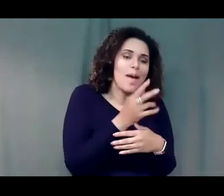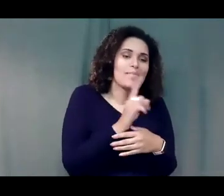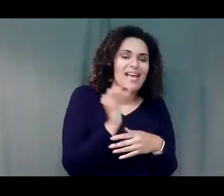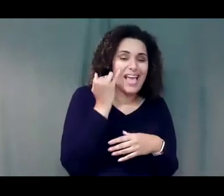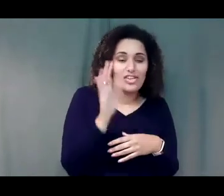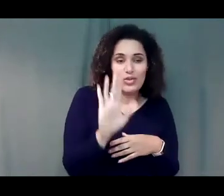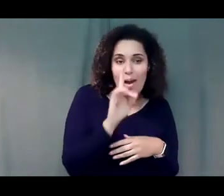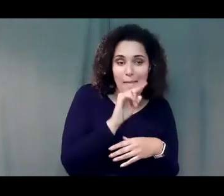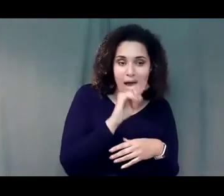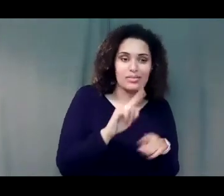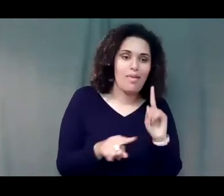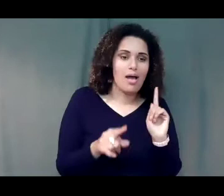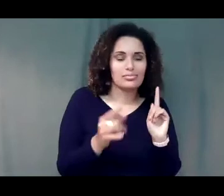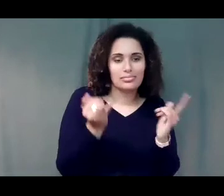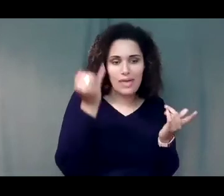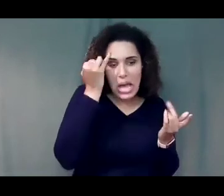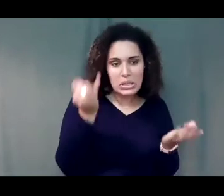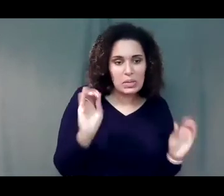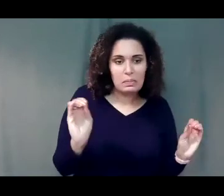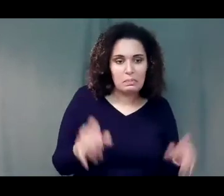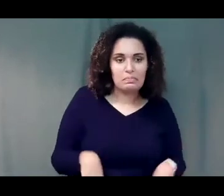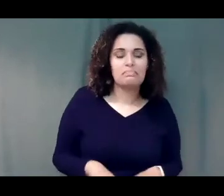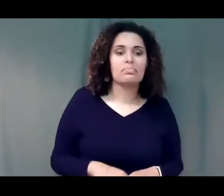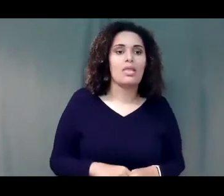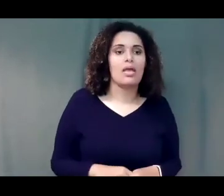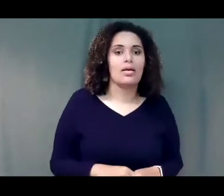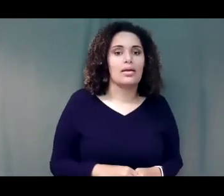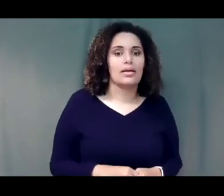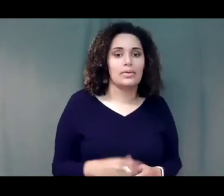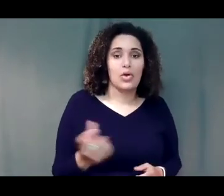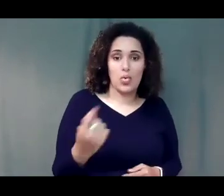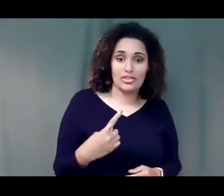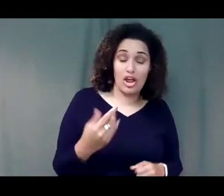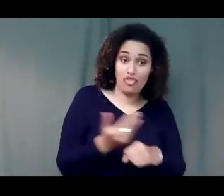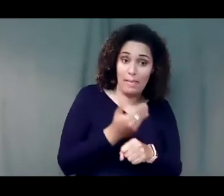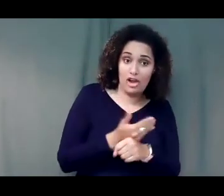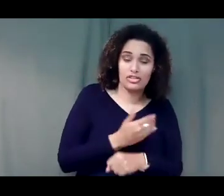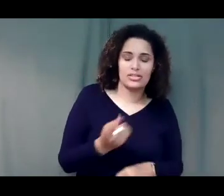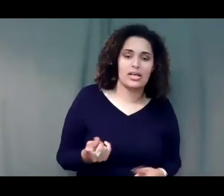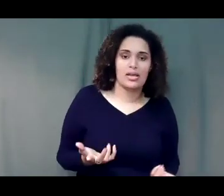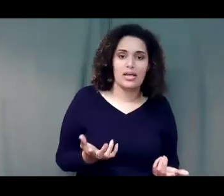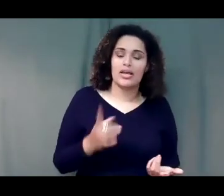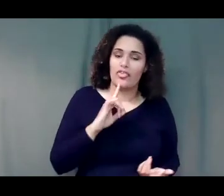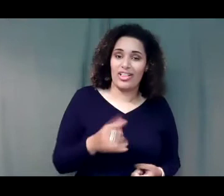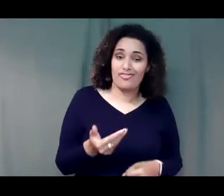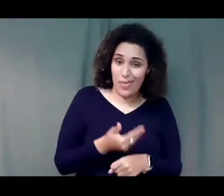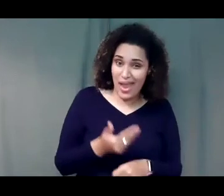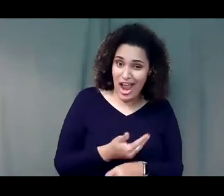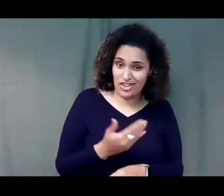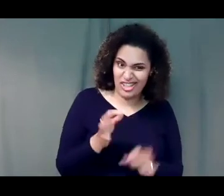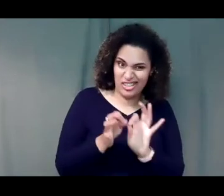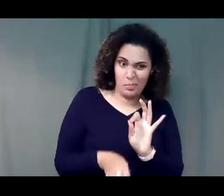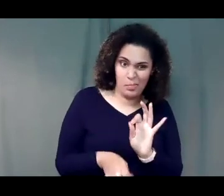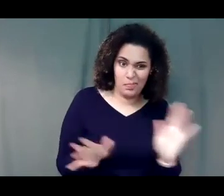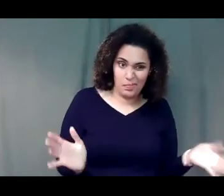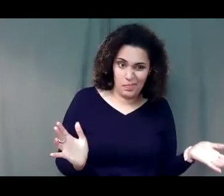but ideally no. And then a question on repairs. The repairs are actually kind of simple